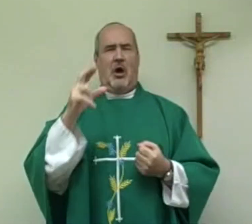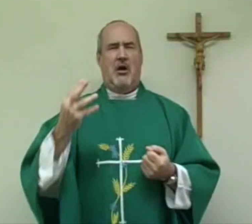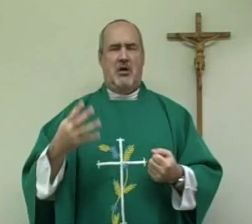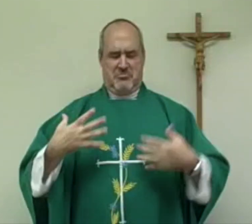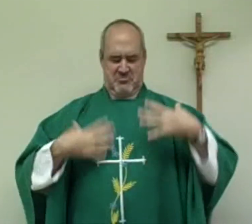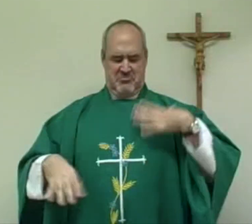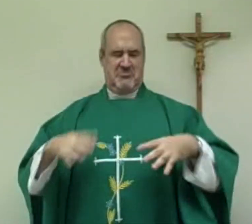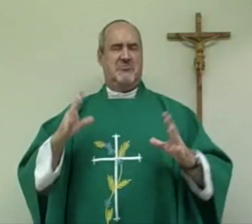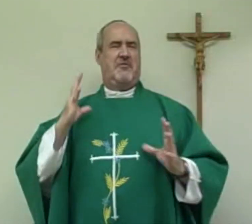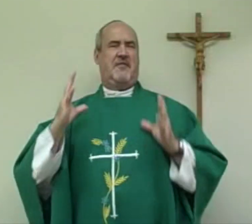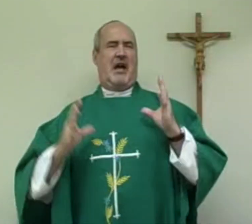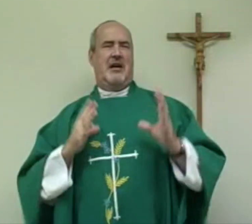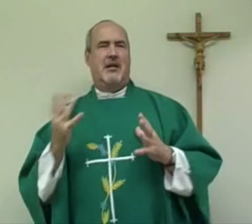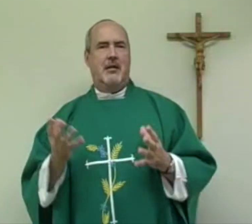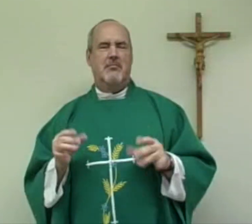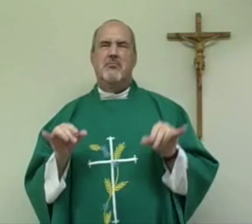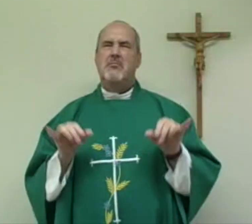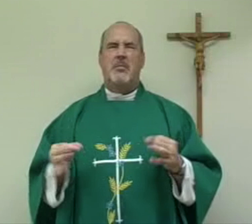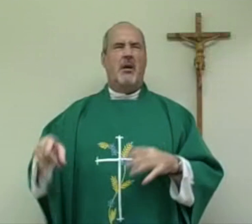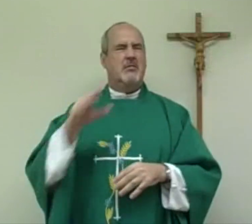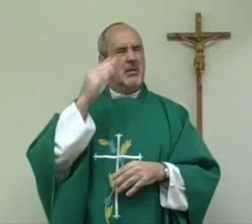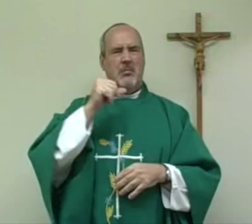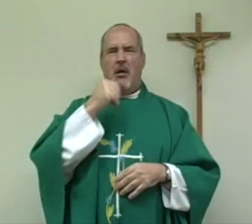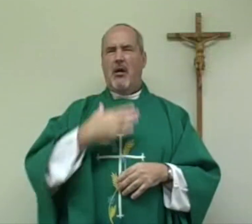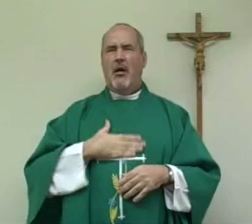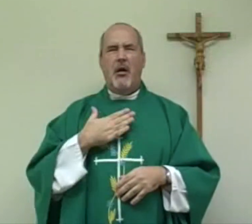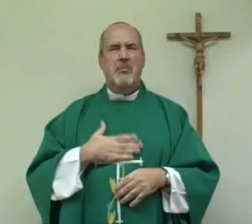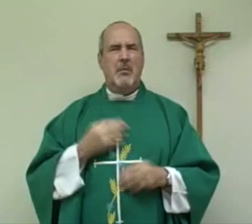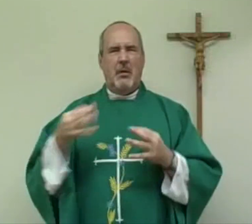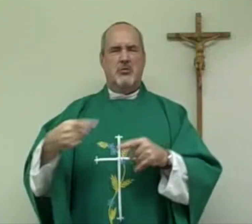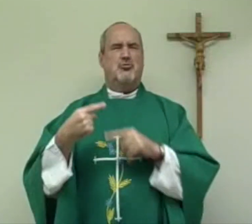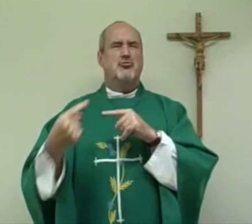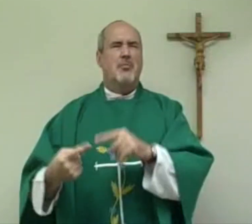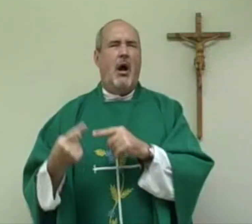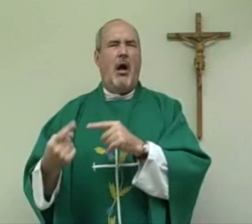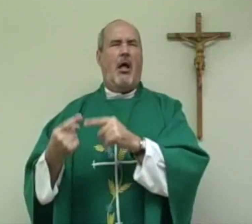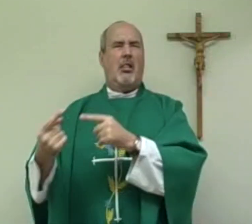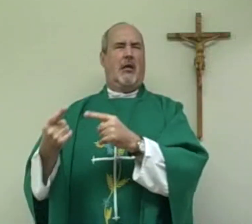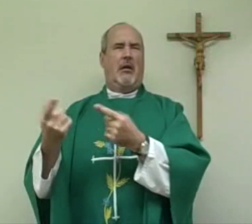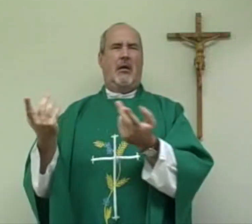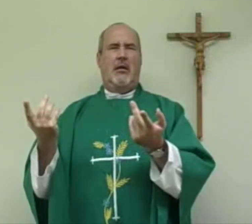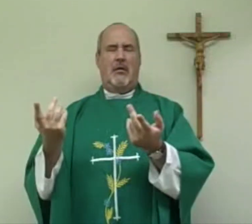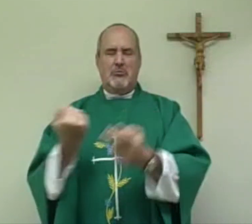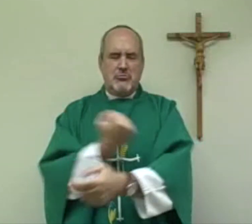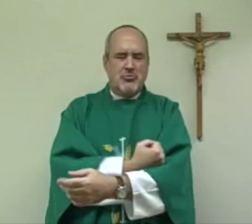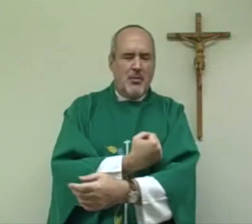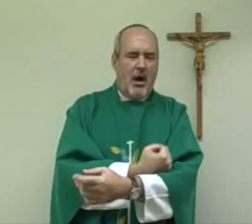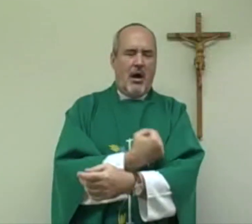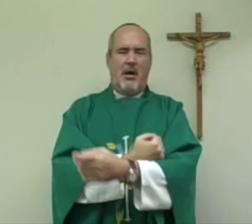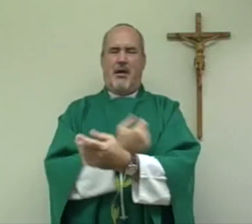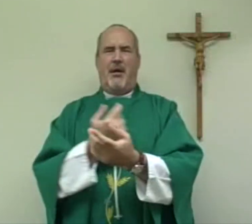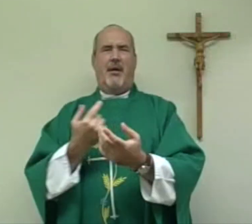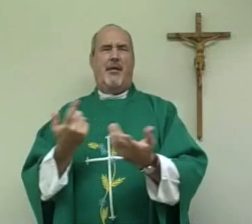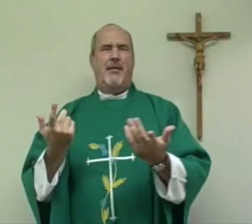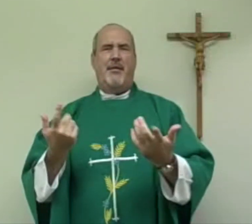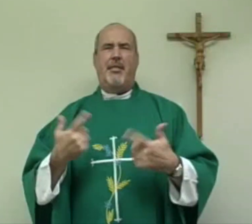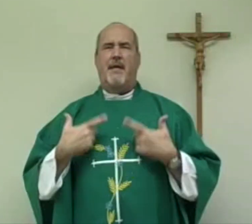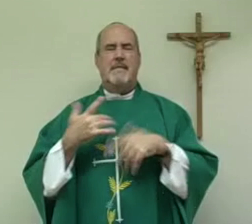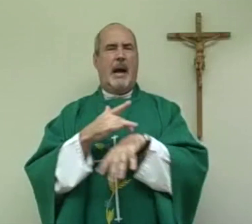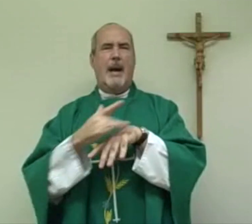have beautiful homes, luxurious cars, fancy clothes, many of them don't seem to be happy. They're struggling. Some